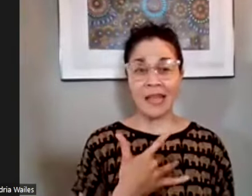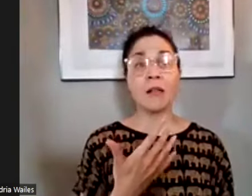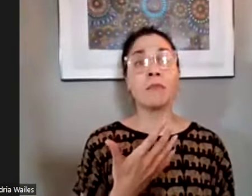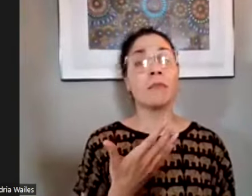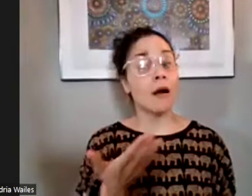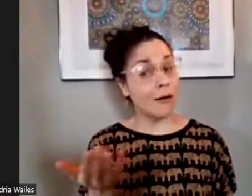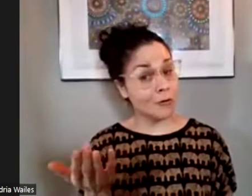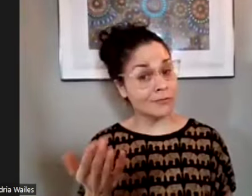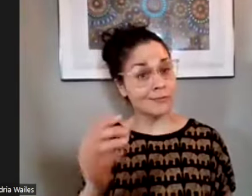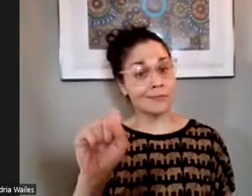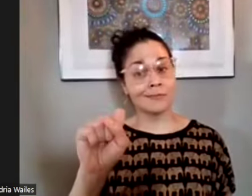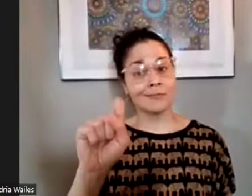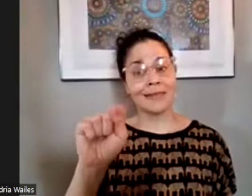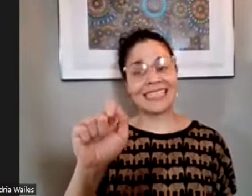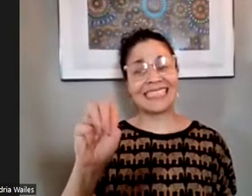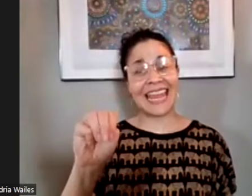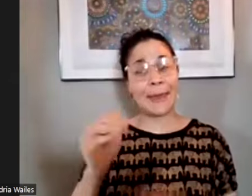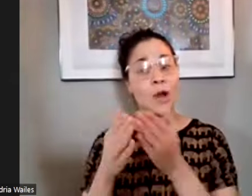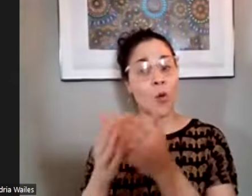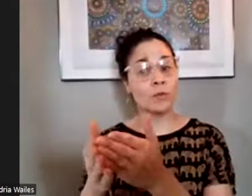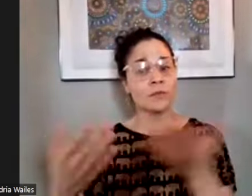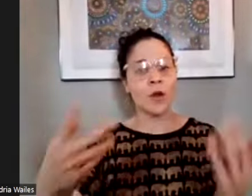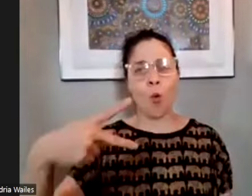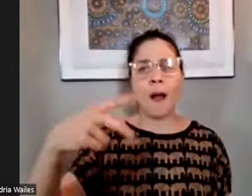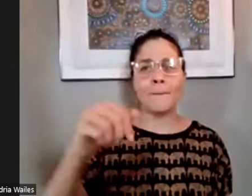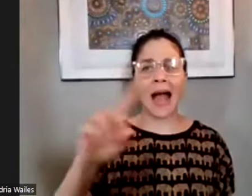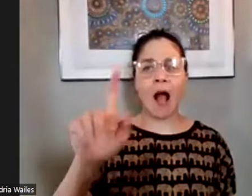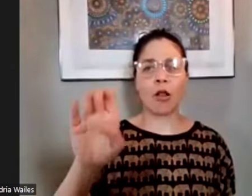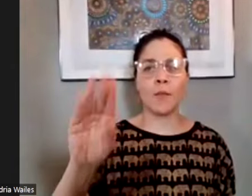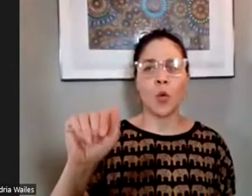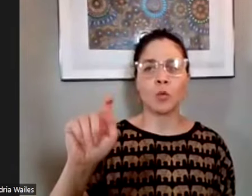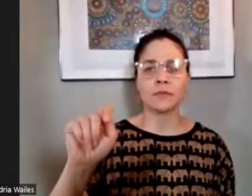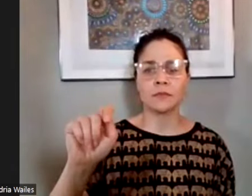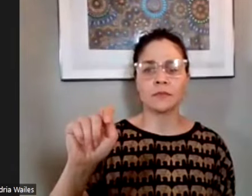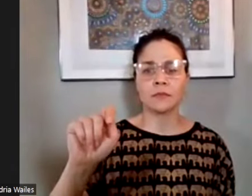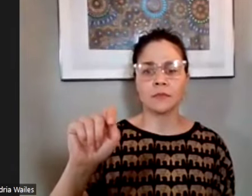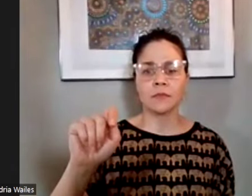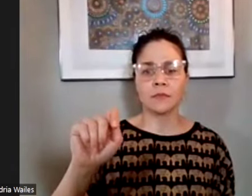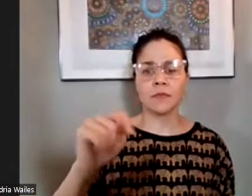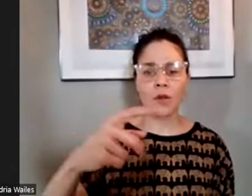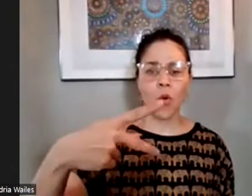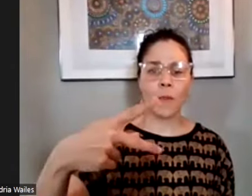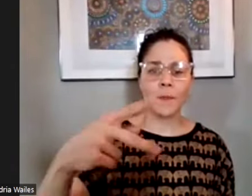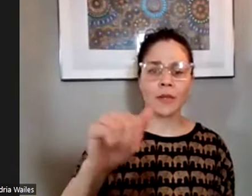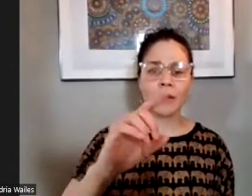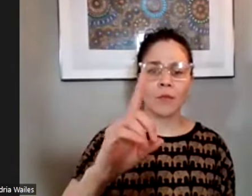the vibe, what's the feel. What it ends up meaning is that it's a steamboat or a paddle